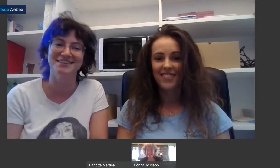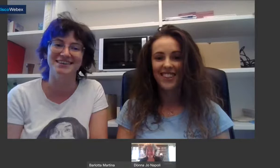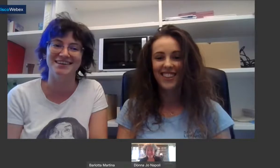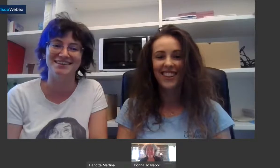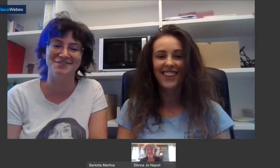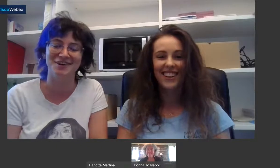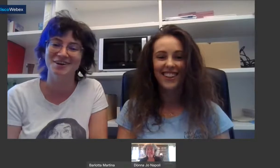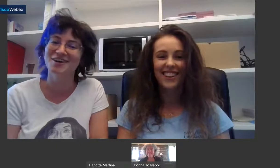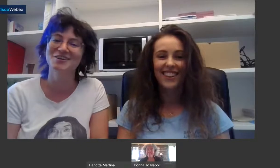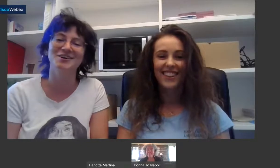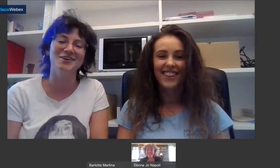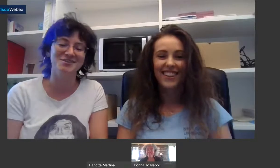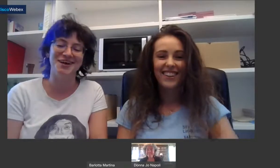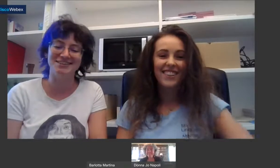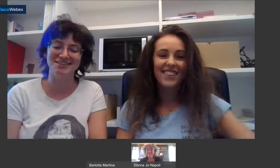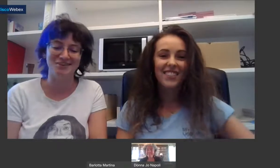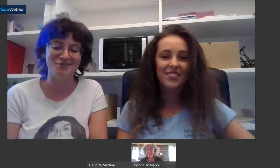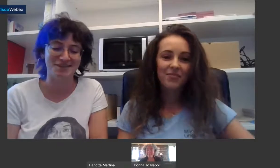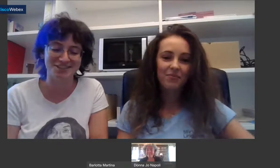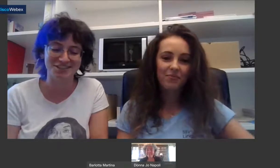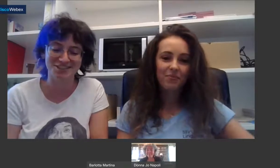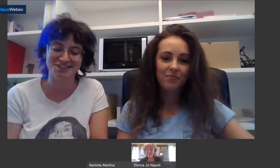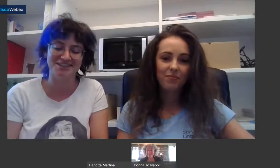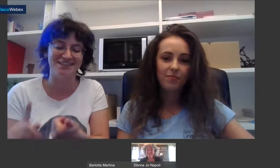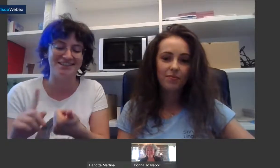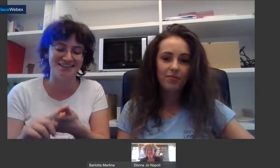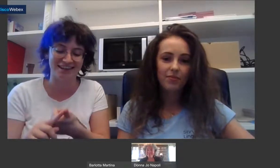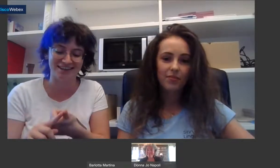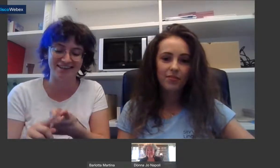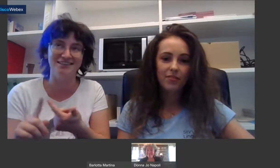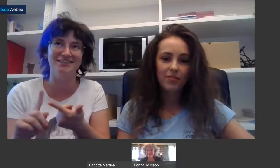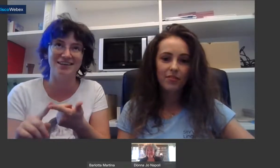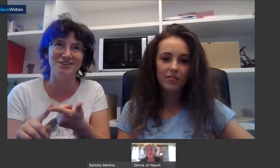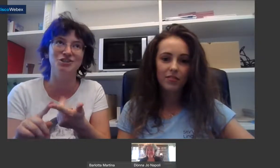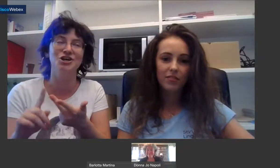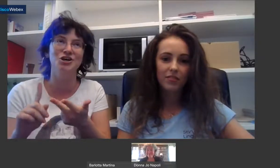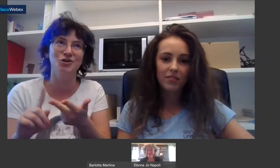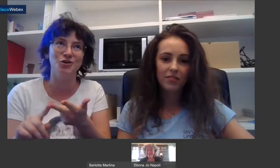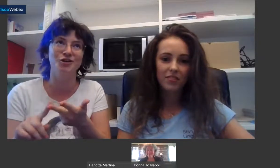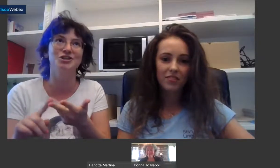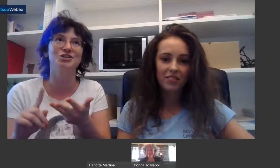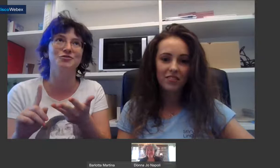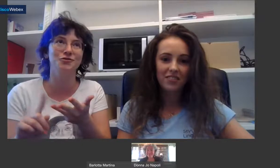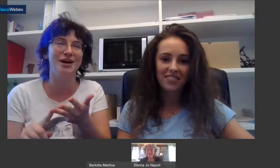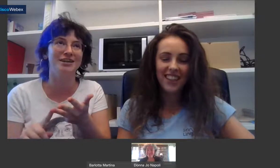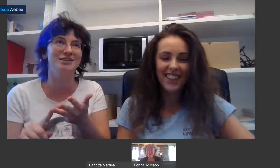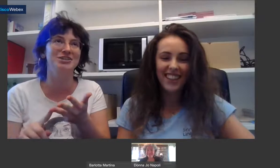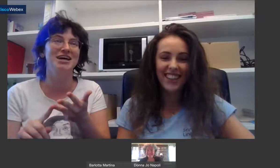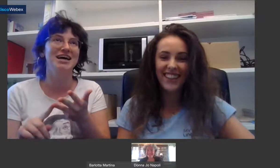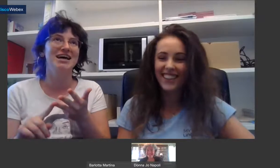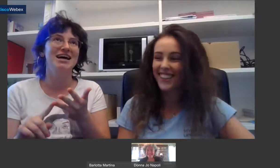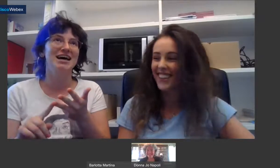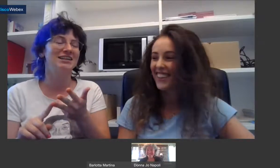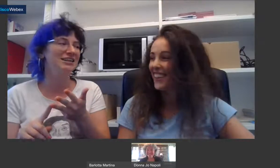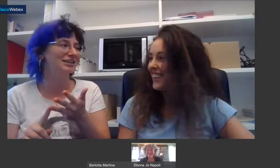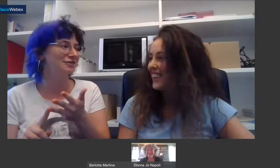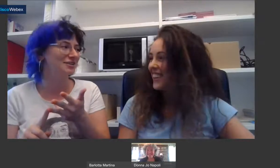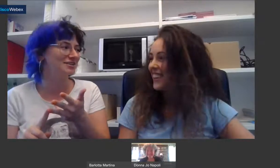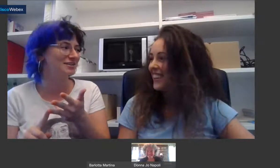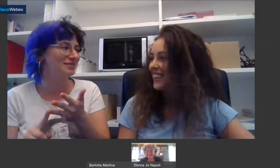the STV, you can also ask your questions in Italian, Dutch, Turkish, French. I think I forgot